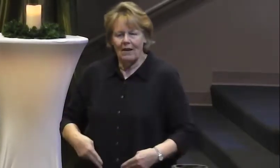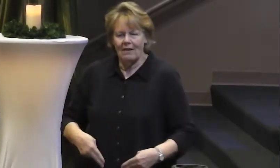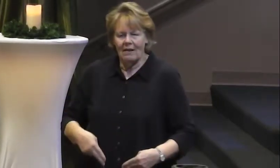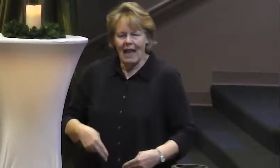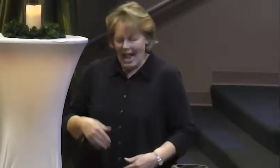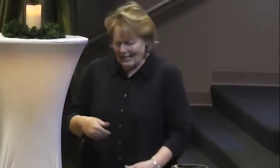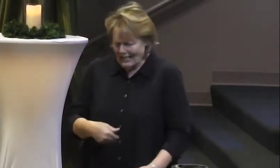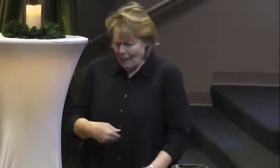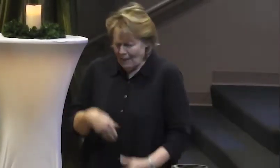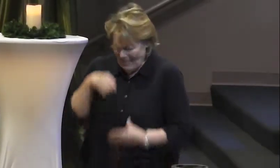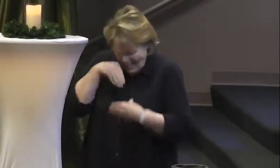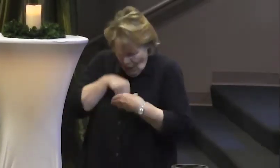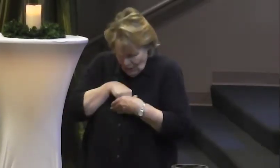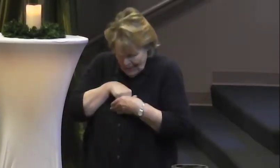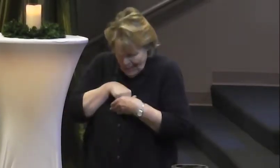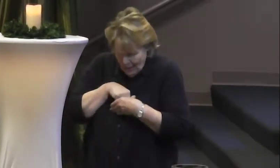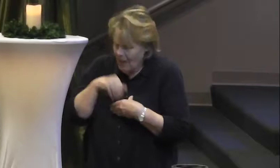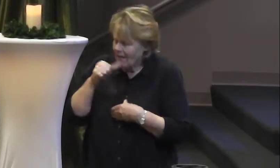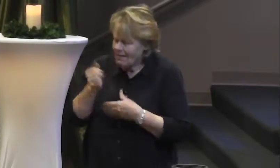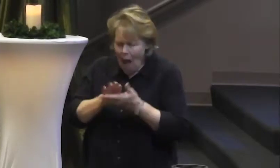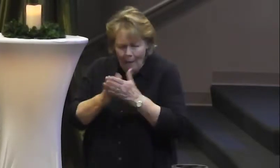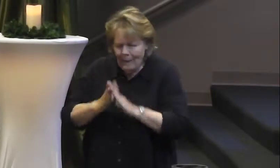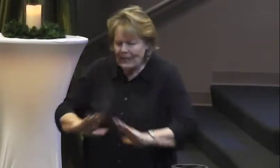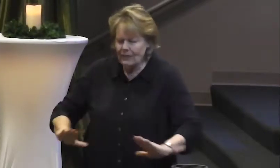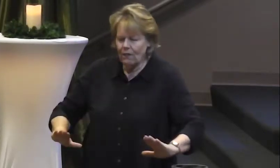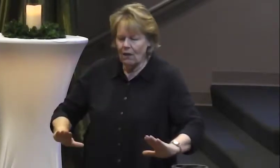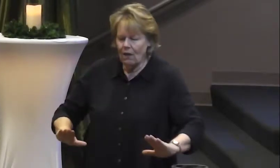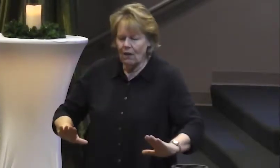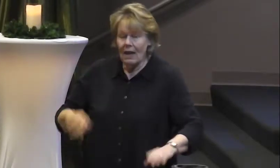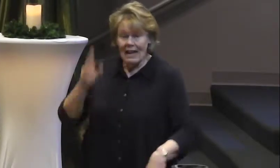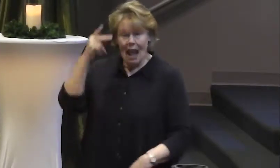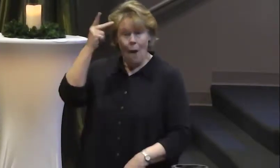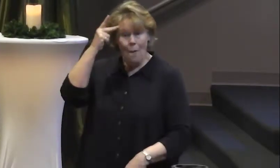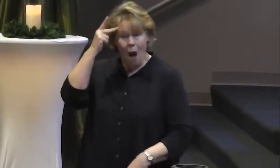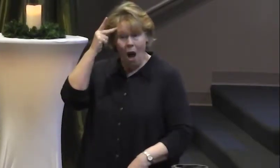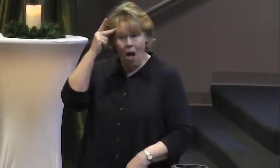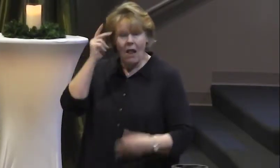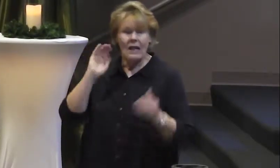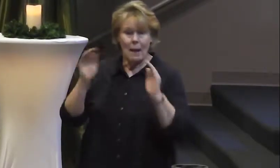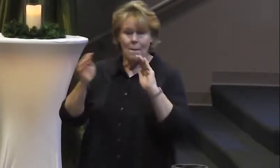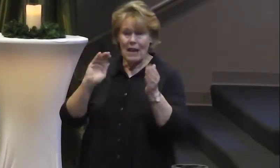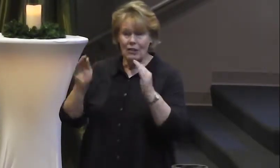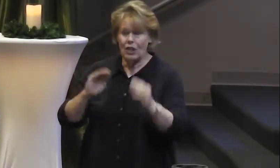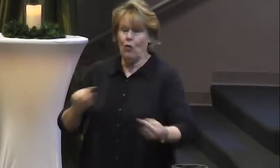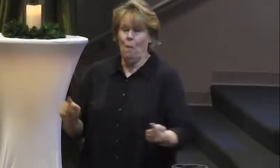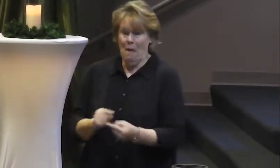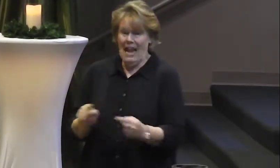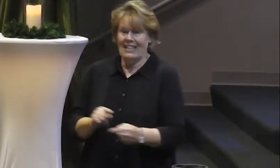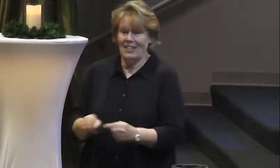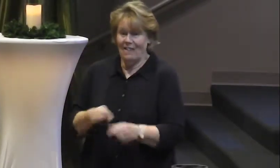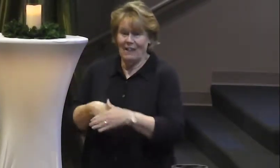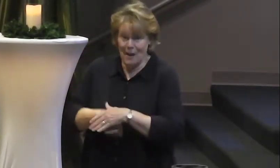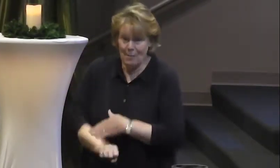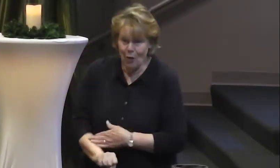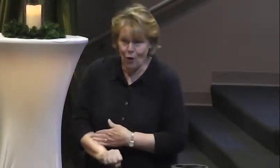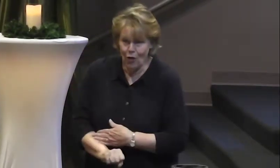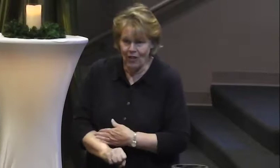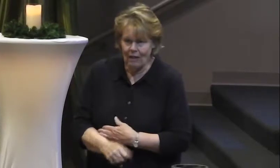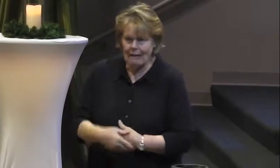this to the pains of childbirth. Now, I don't know how he knew what that was like. I don't as a man. But I watched it happen